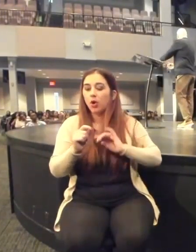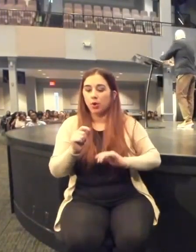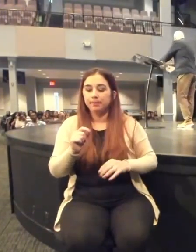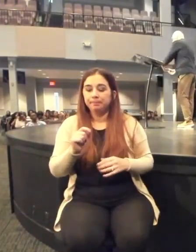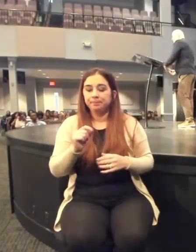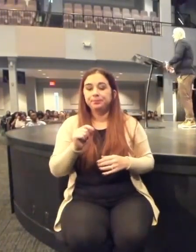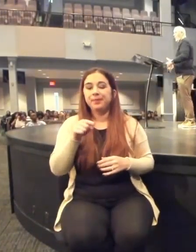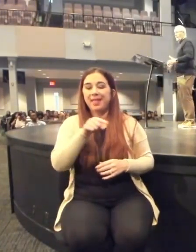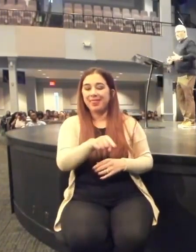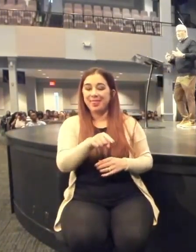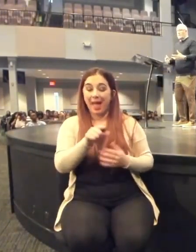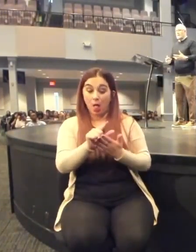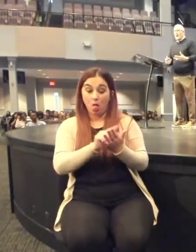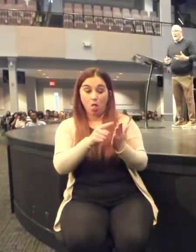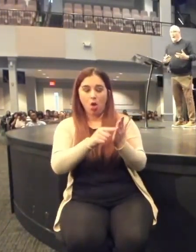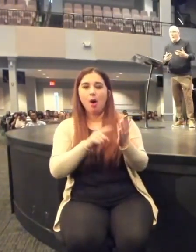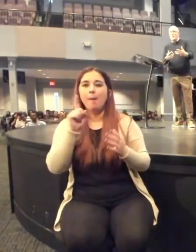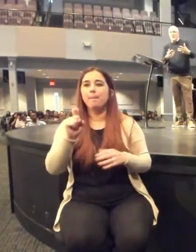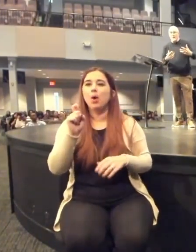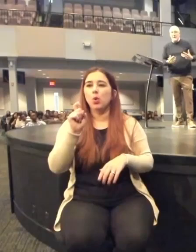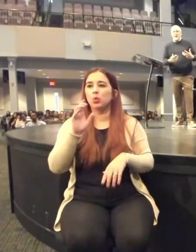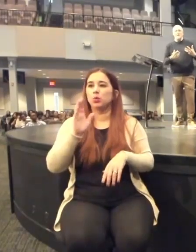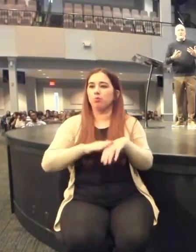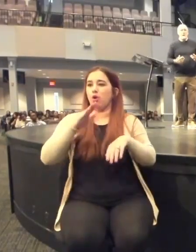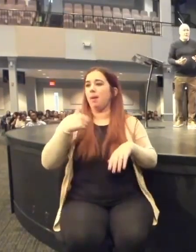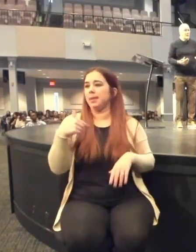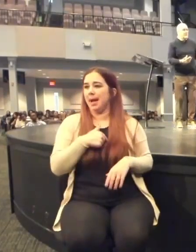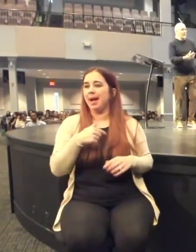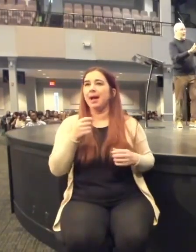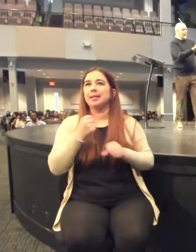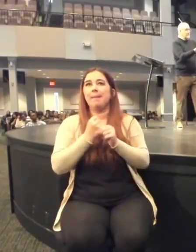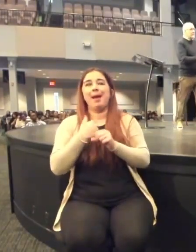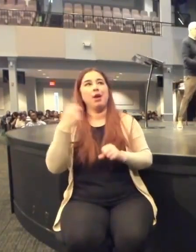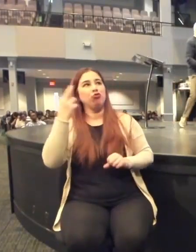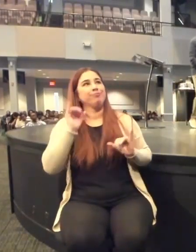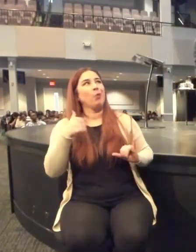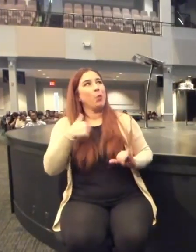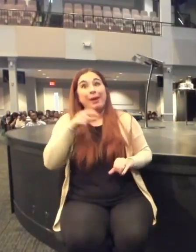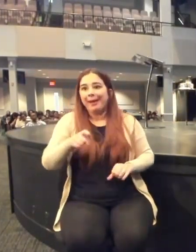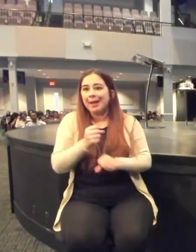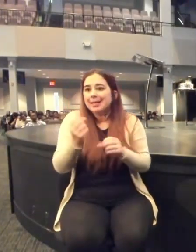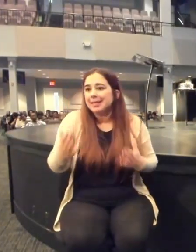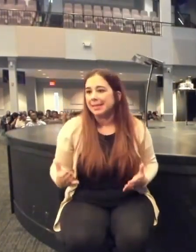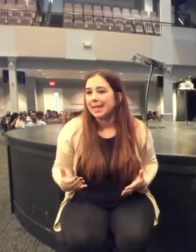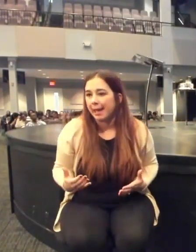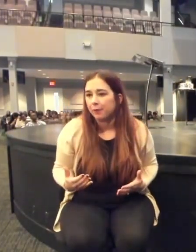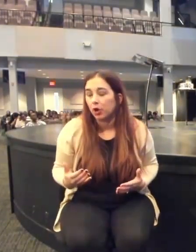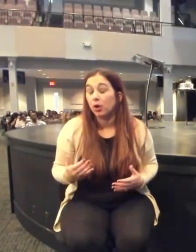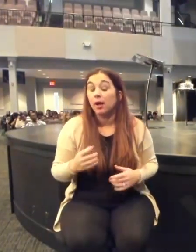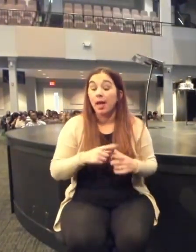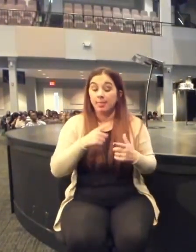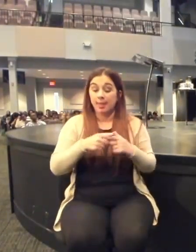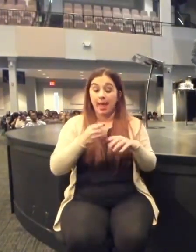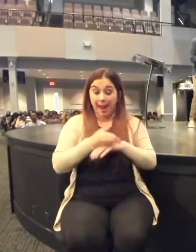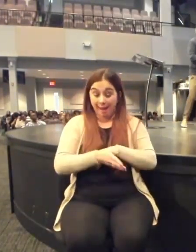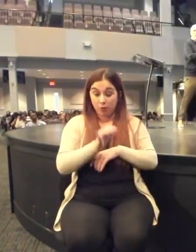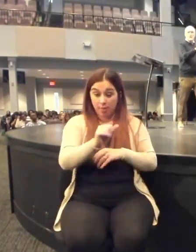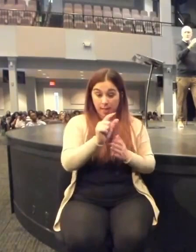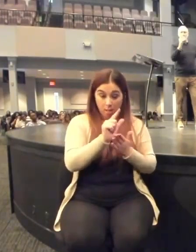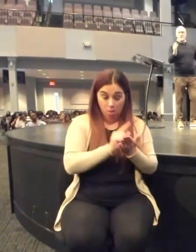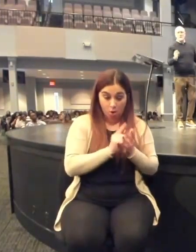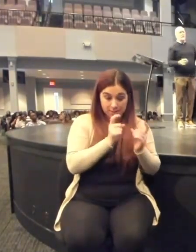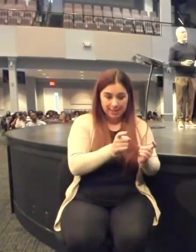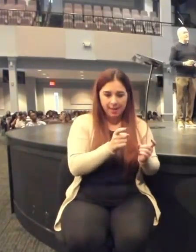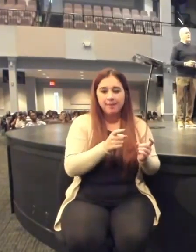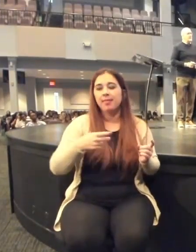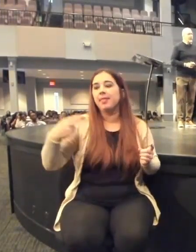a prompter to help us to understand how much we needed a Savior. And so there's this moment. And then following the giving of the law, there's all of